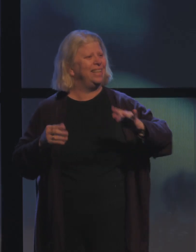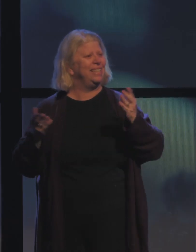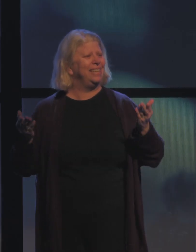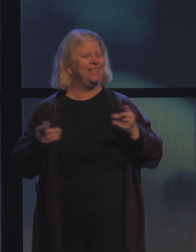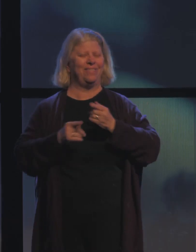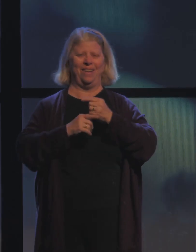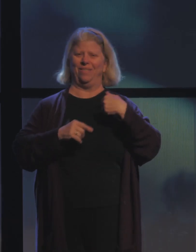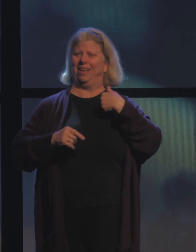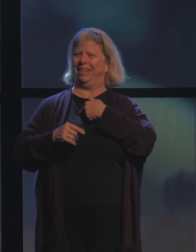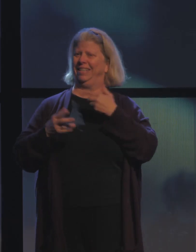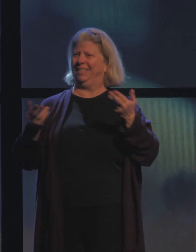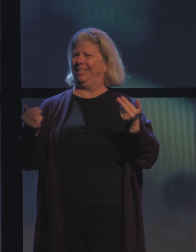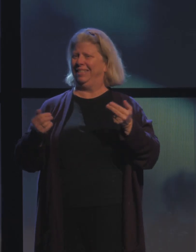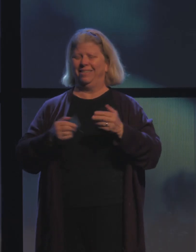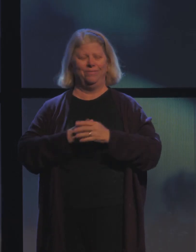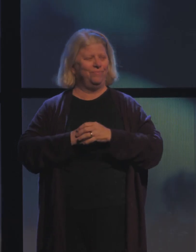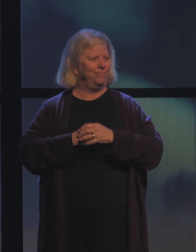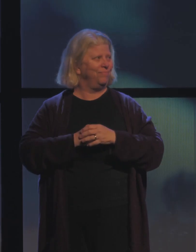all for us.